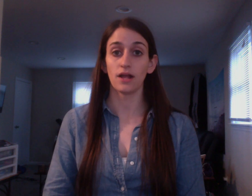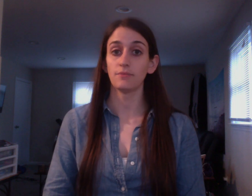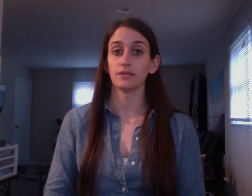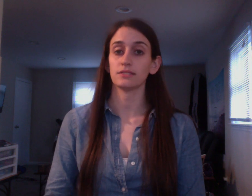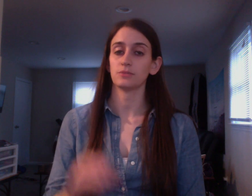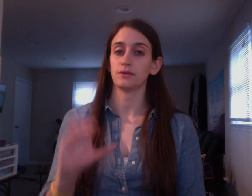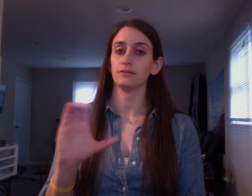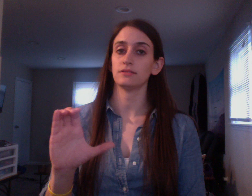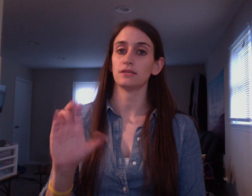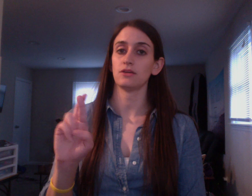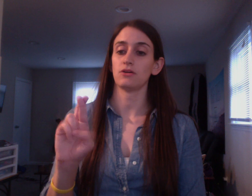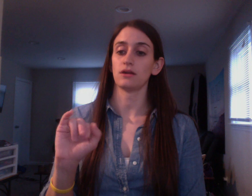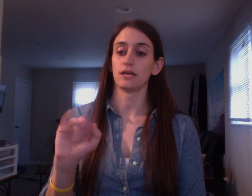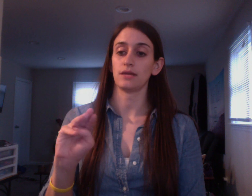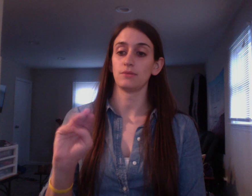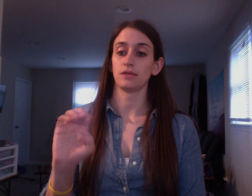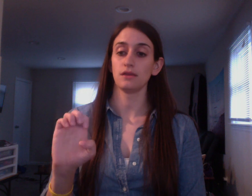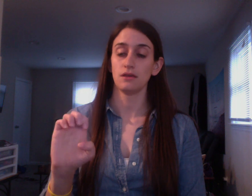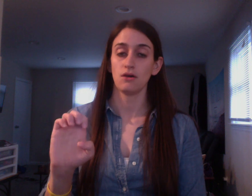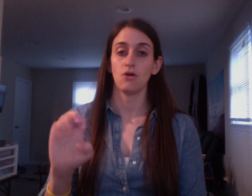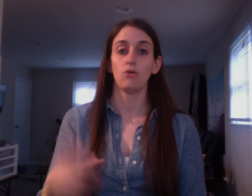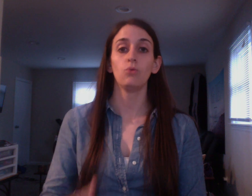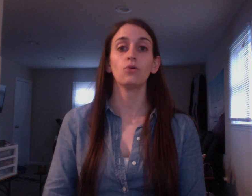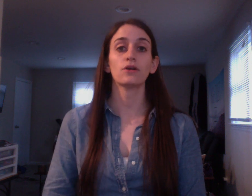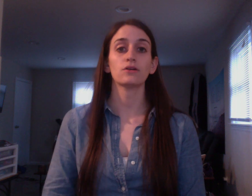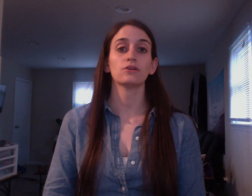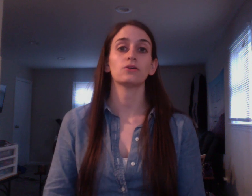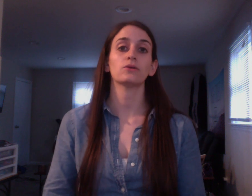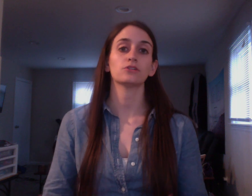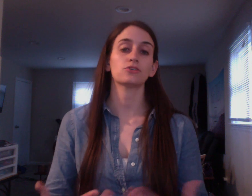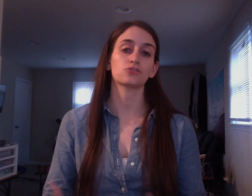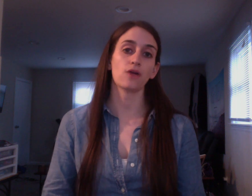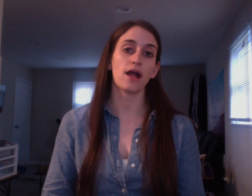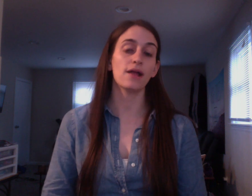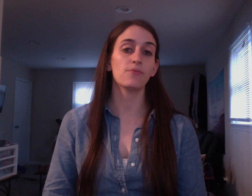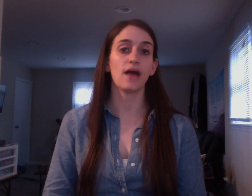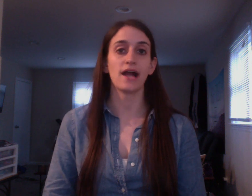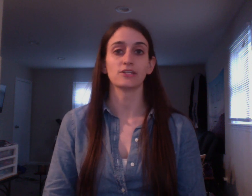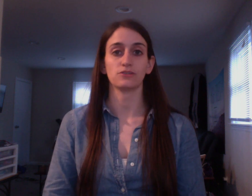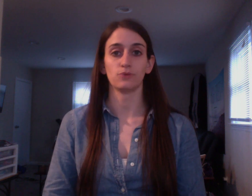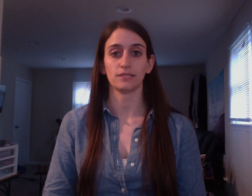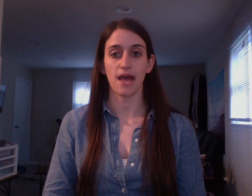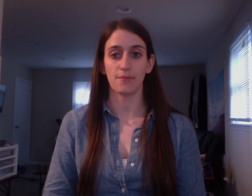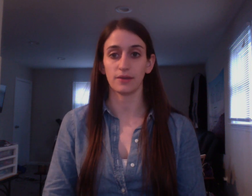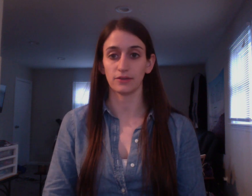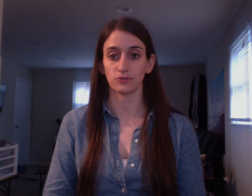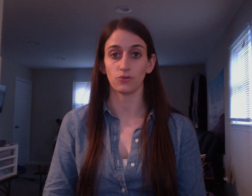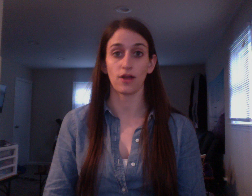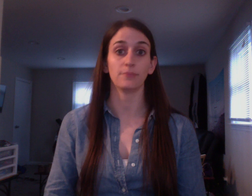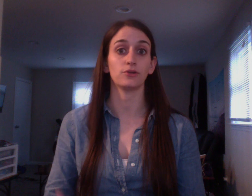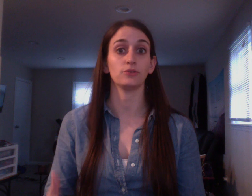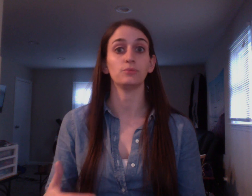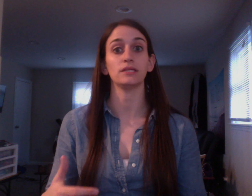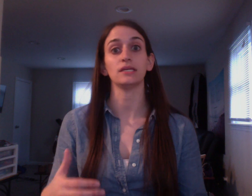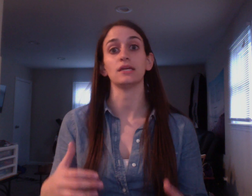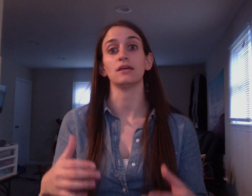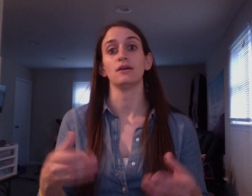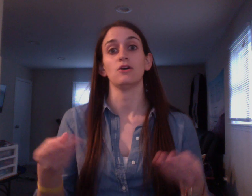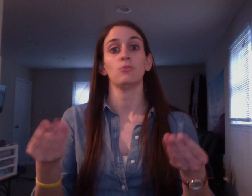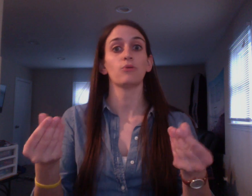Crime is spelled C-R-I-M-E. Or you're going to describe the action of what's happening. So crime could be